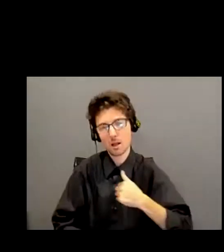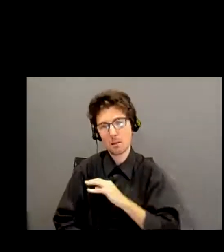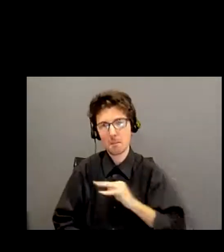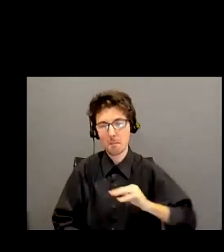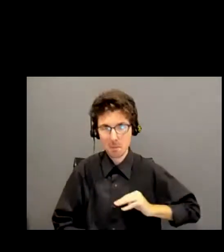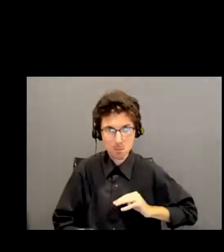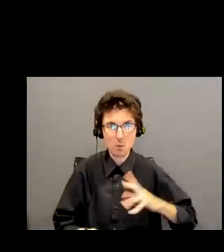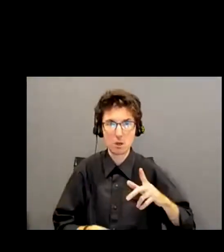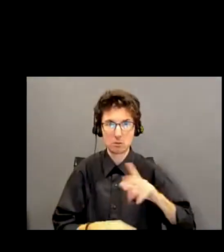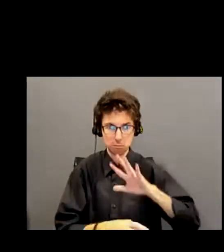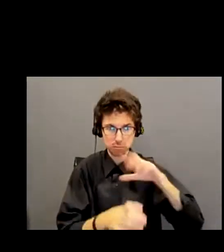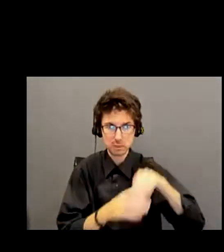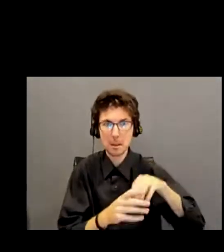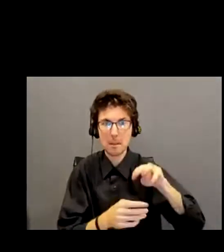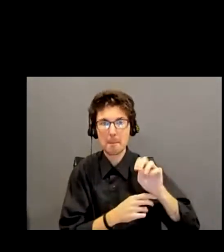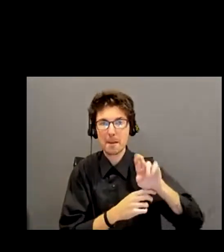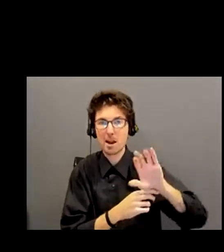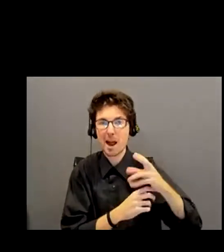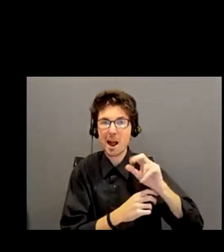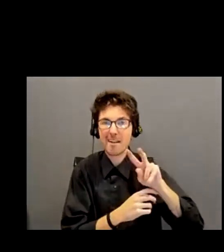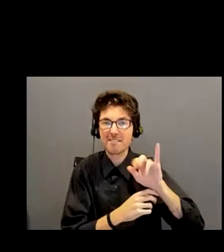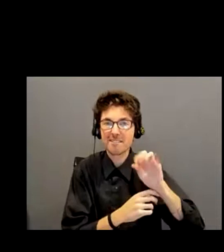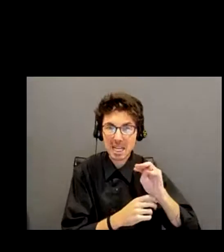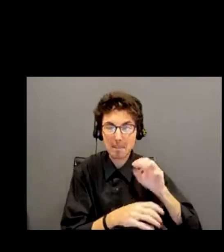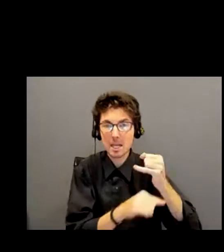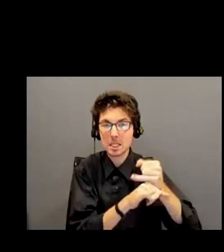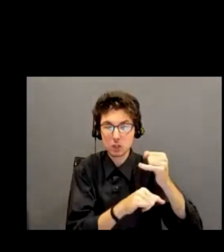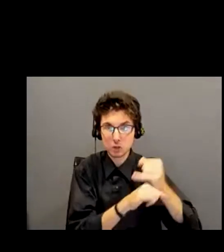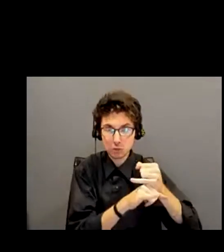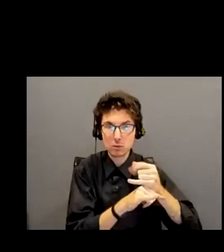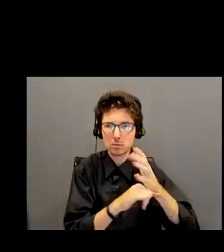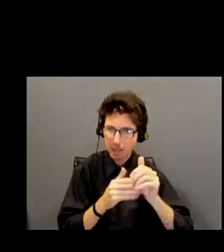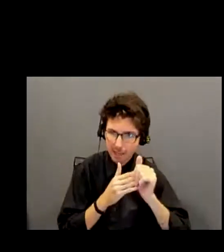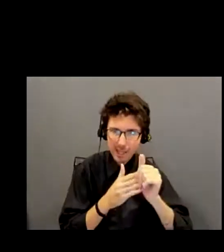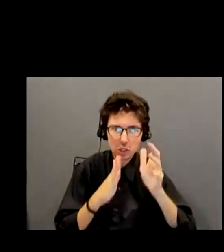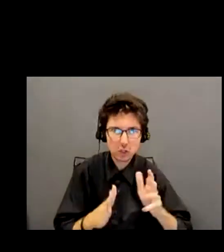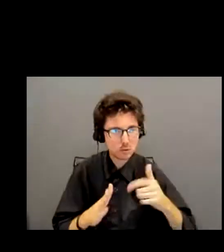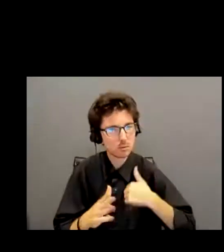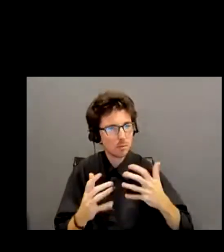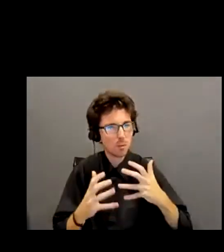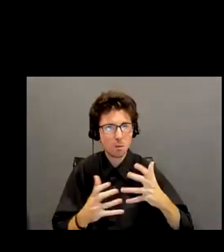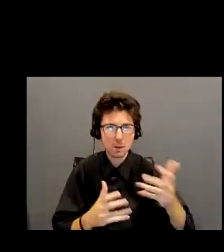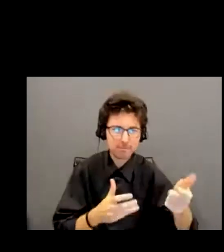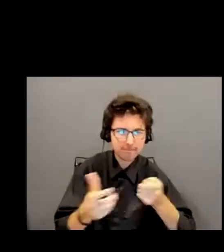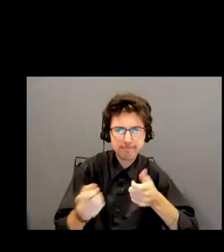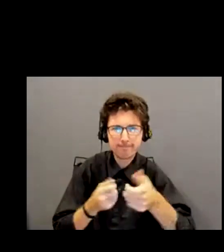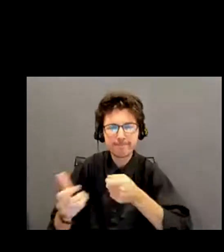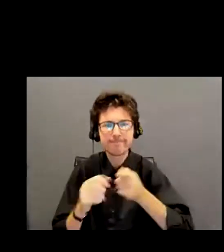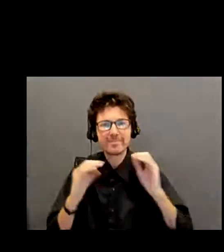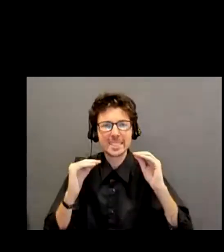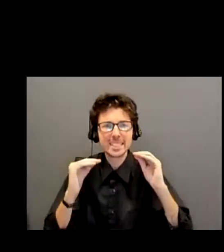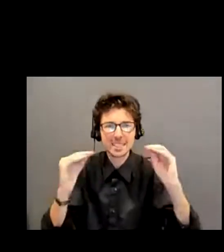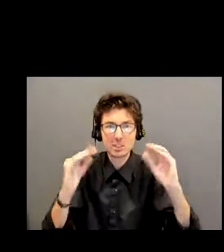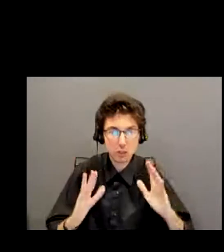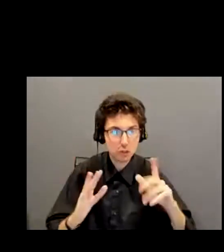Institute, leading with the Ministry of Education to integrate teachers with disability in regular and special